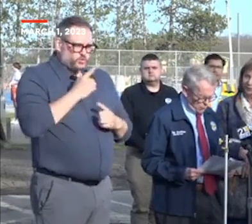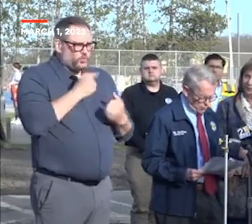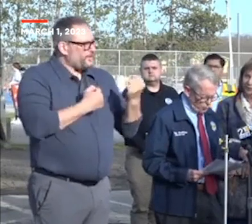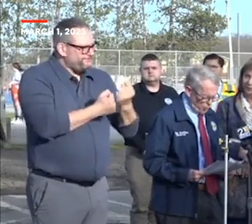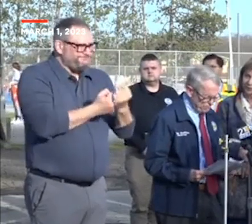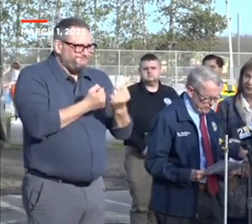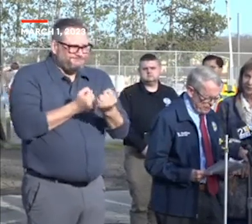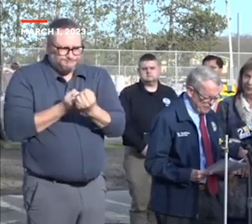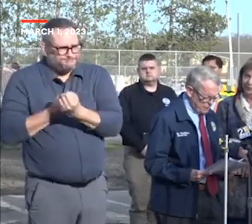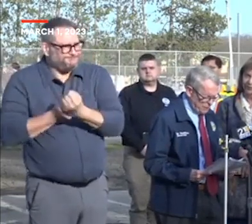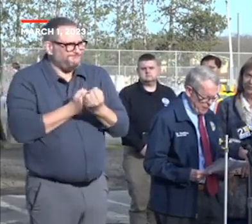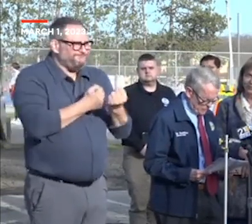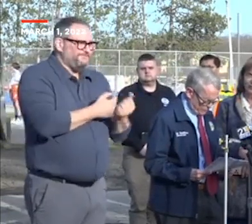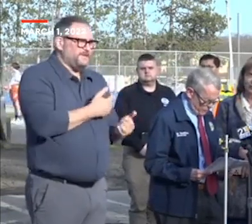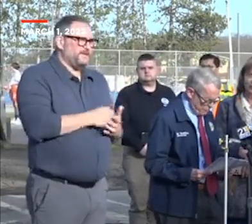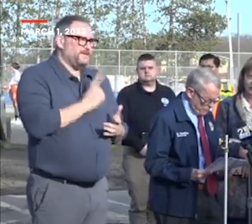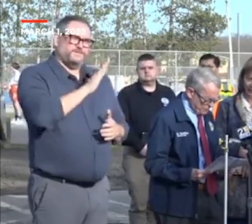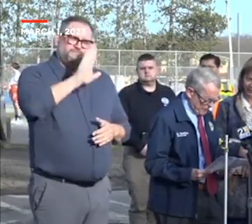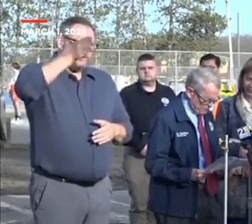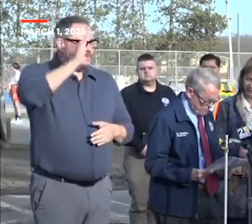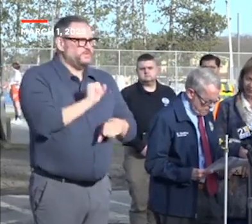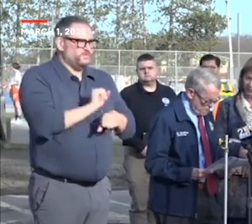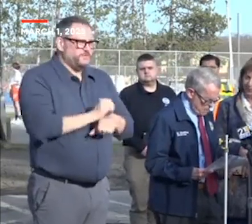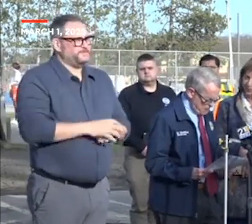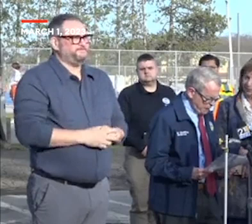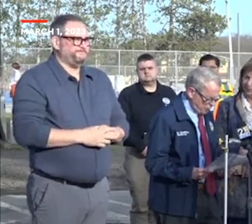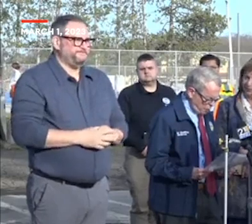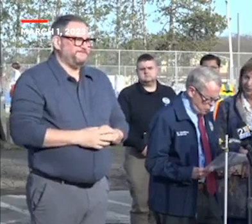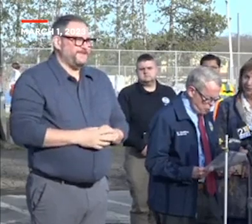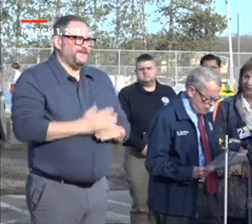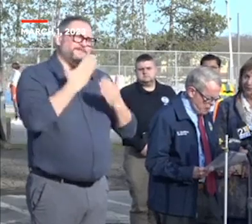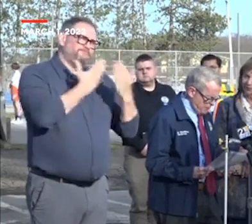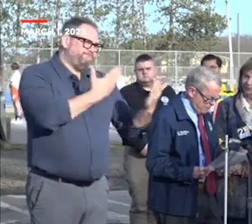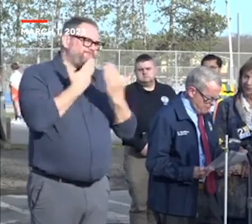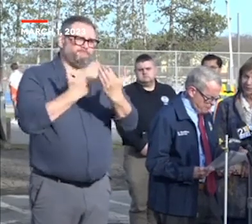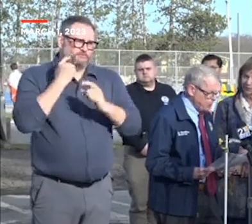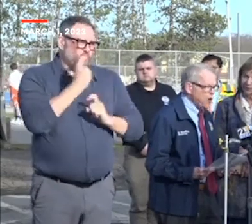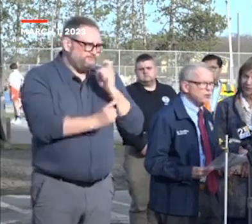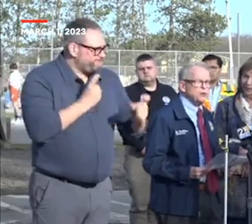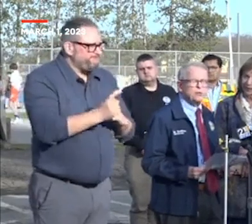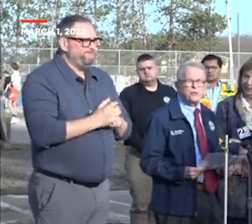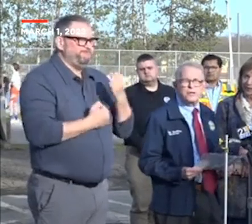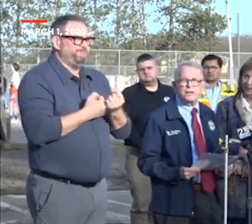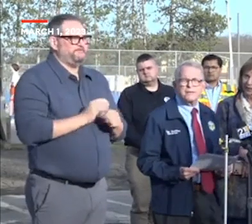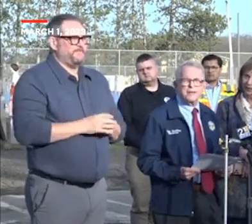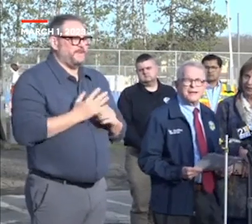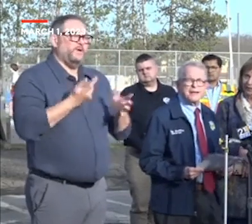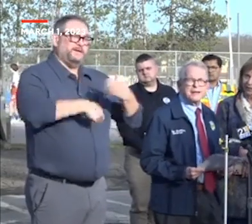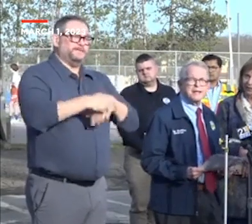the Lord's work, and I just want to thank them very, very much for that. Let me conclude in regard to